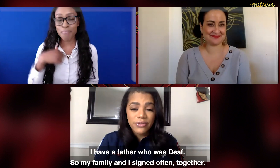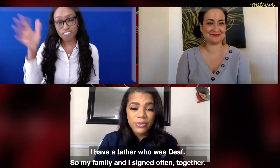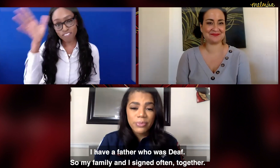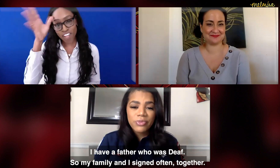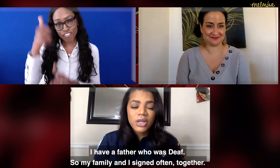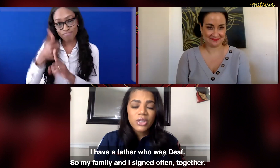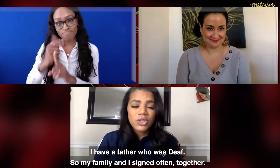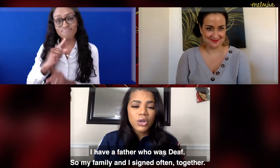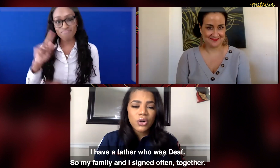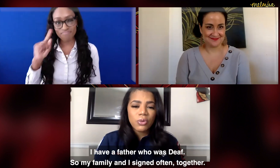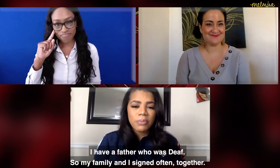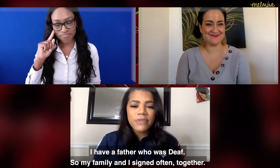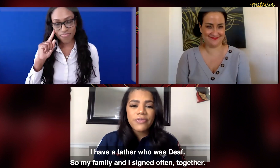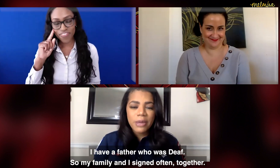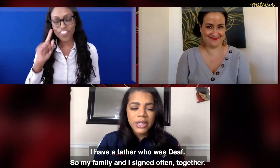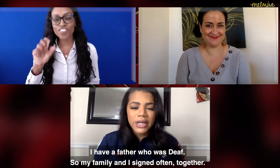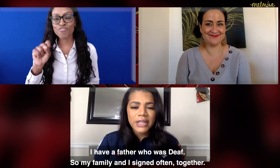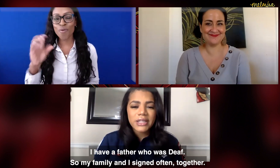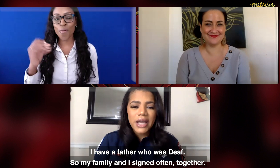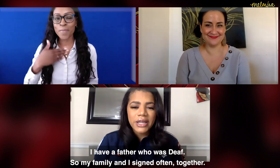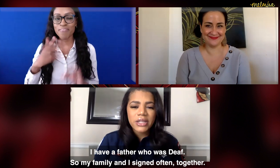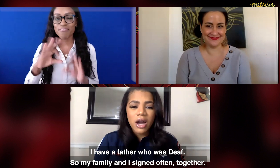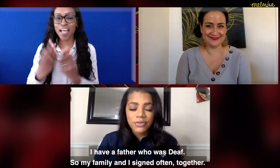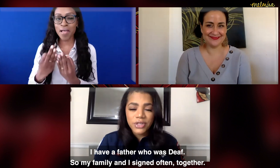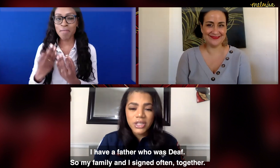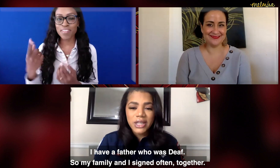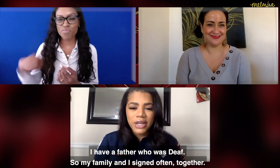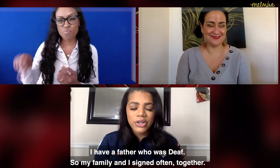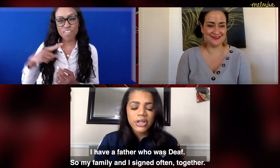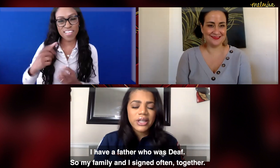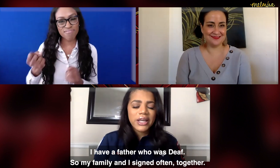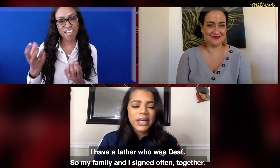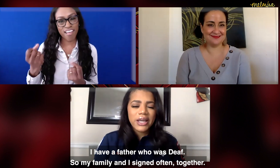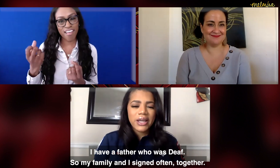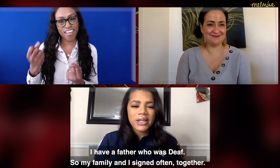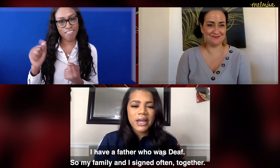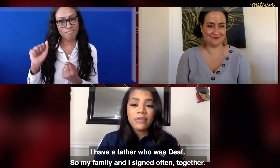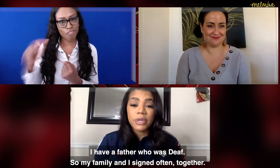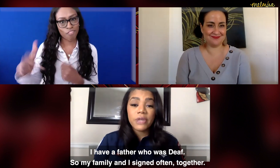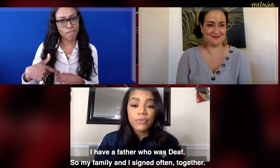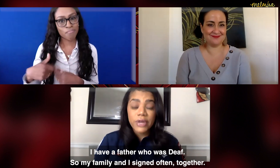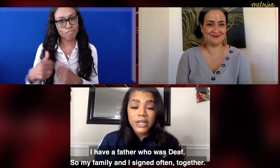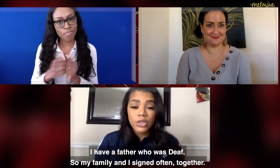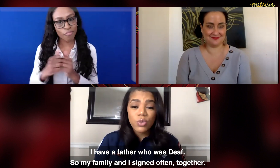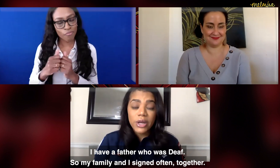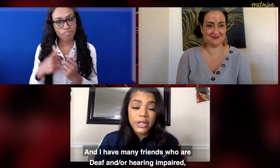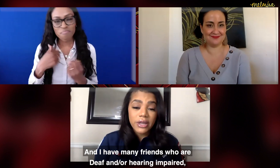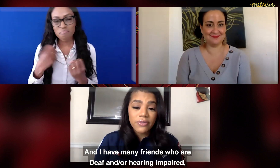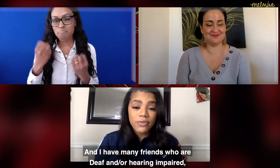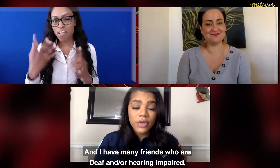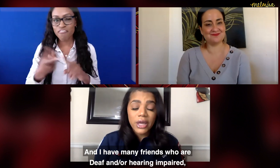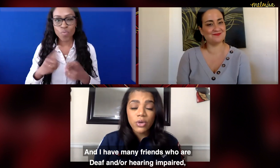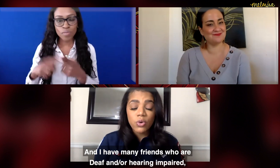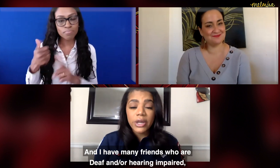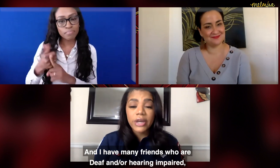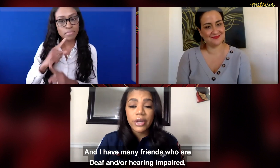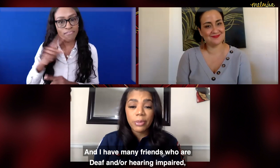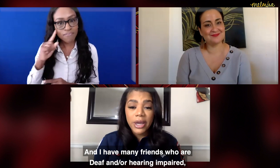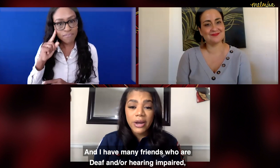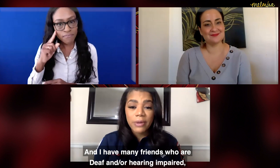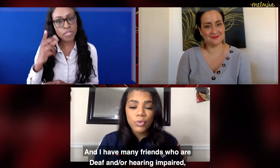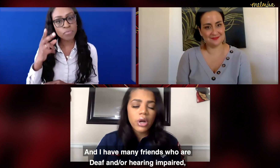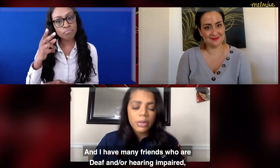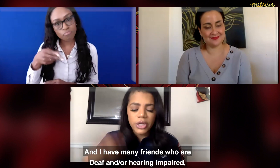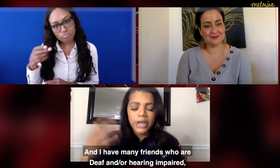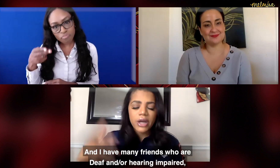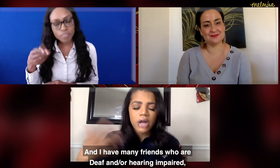deaf. So my family and I signed often together, and I have many friends who are deaf and or hearing